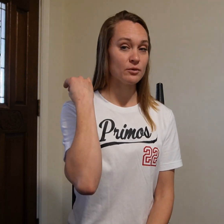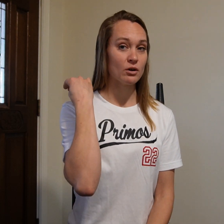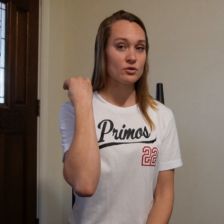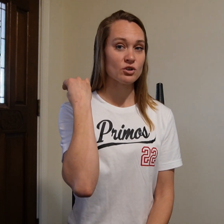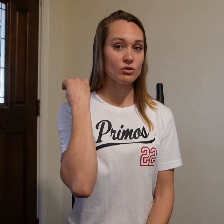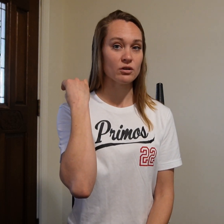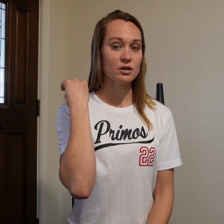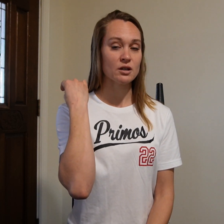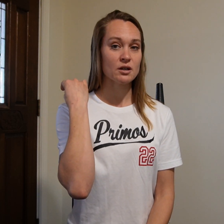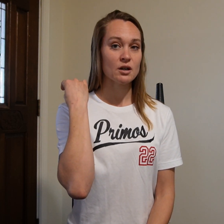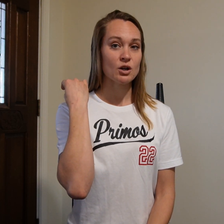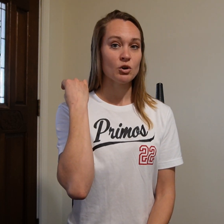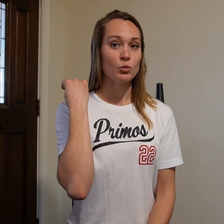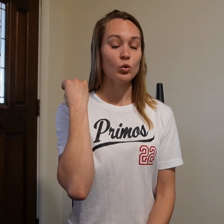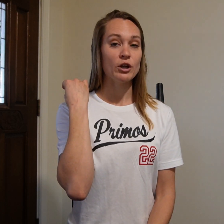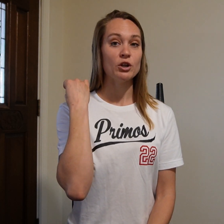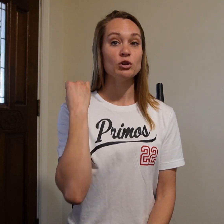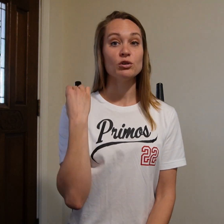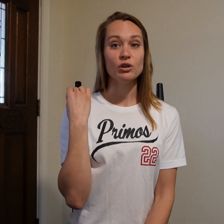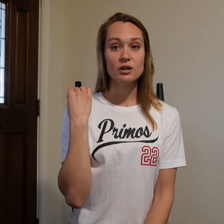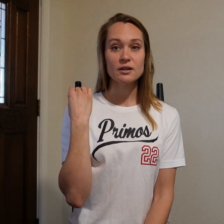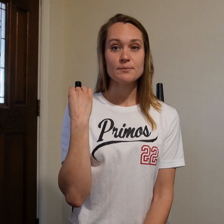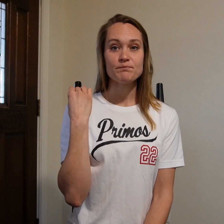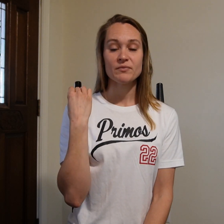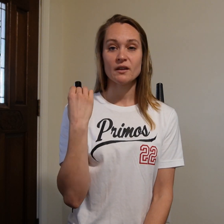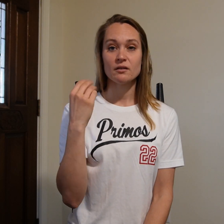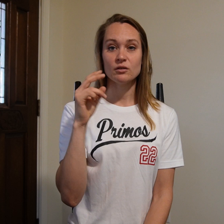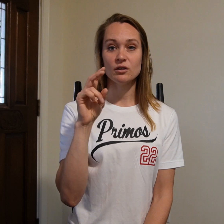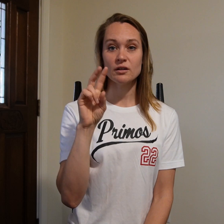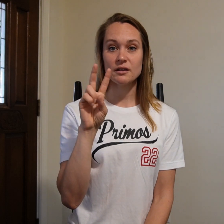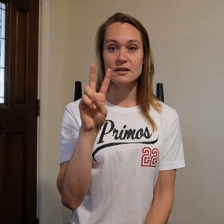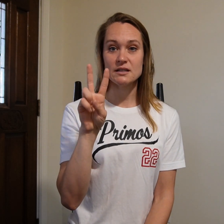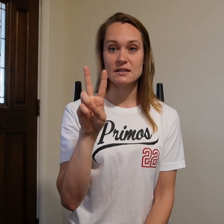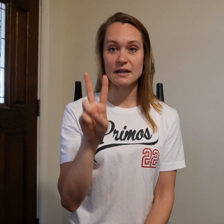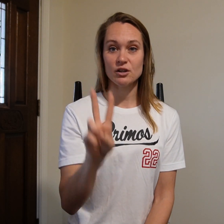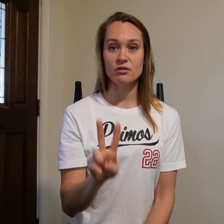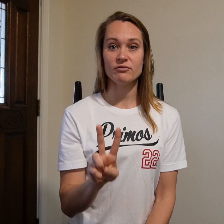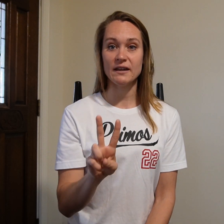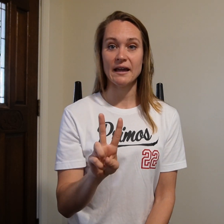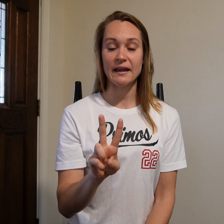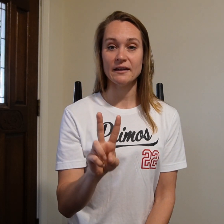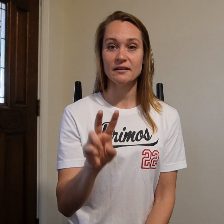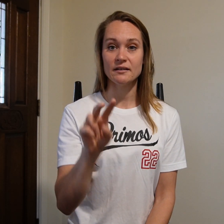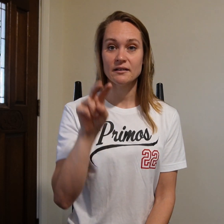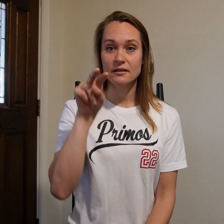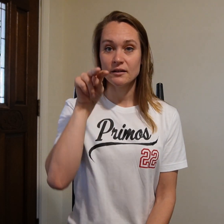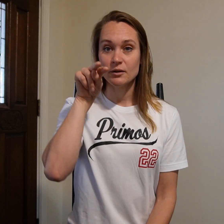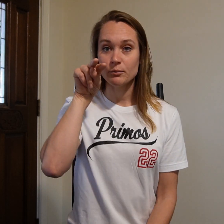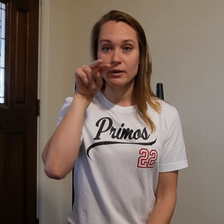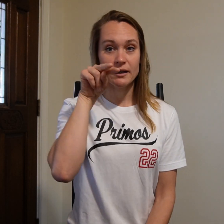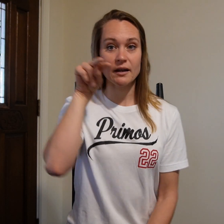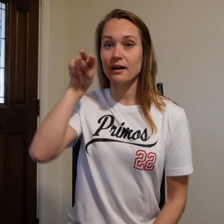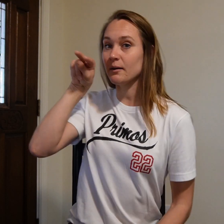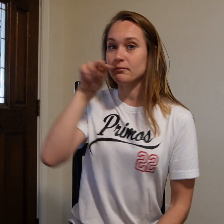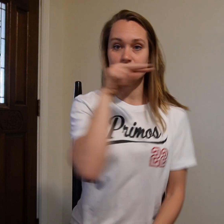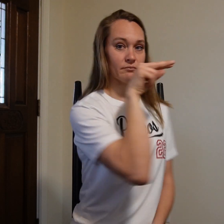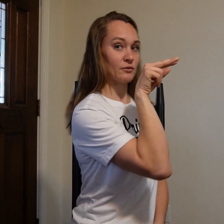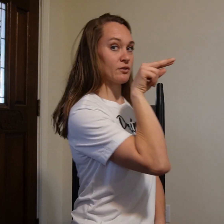over shoulder. Would look. Look is take your V hand, put it up, go this